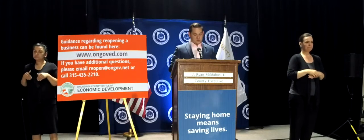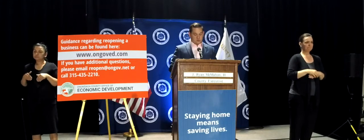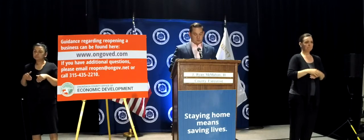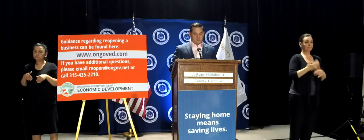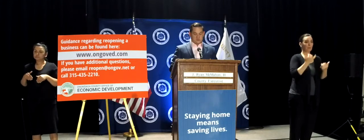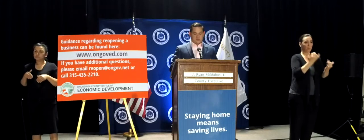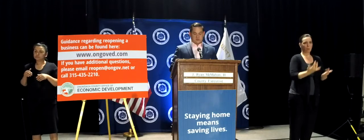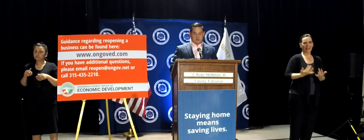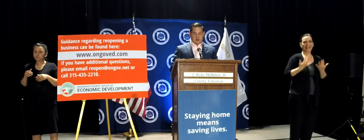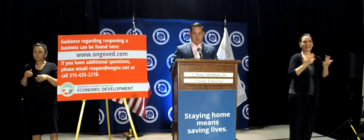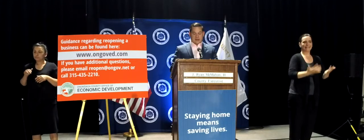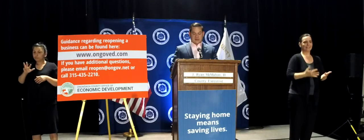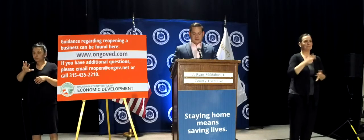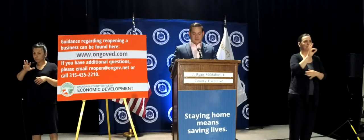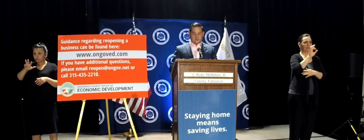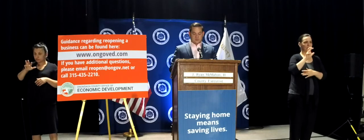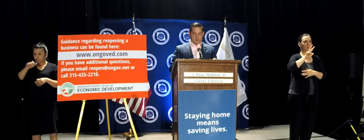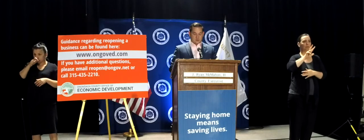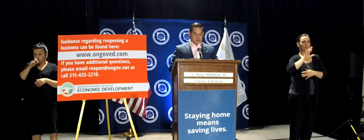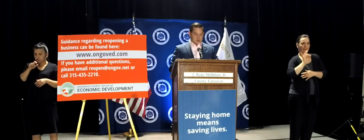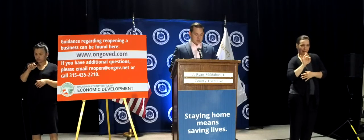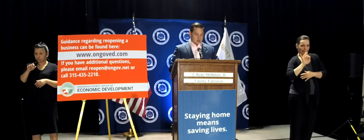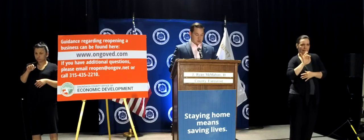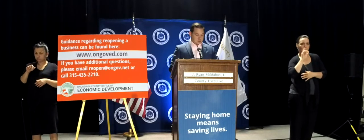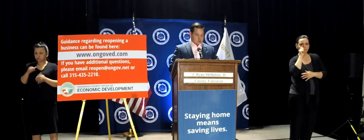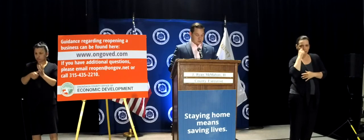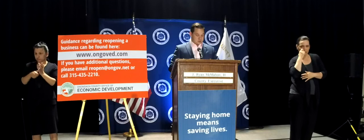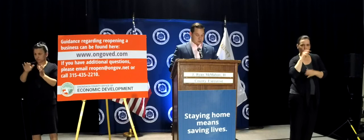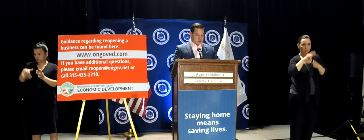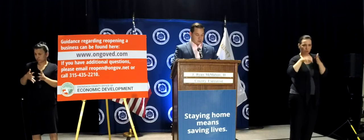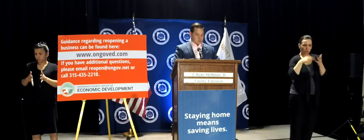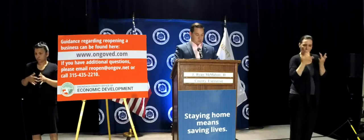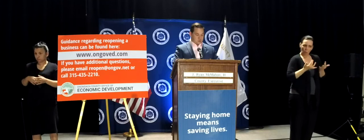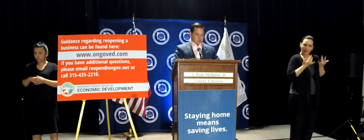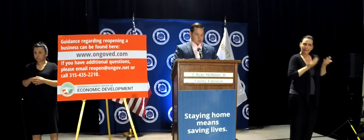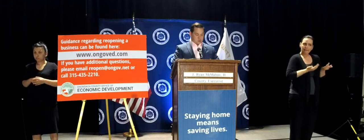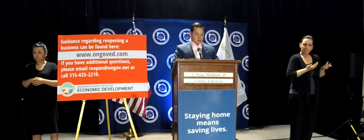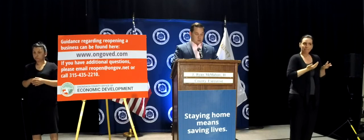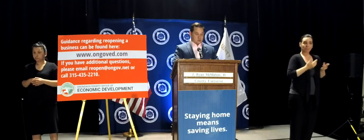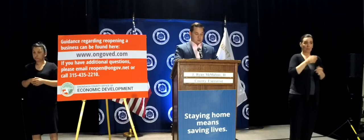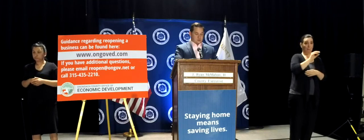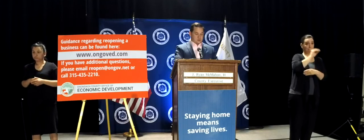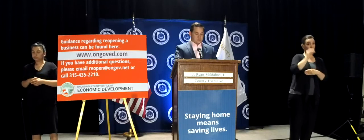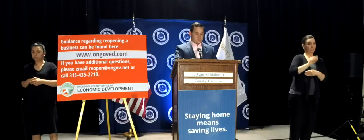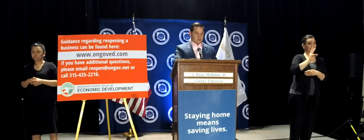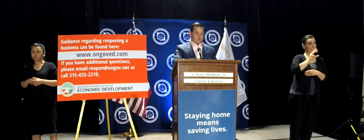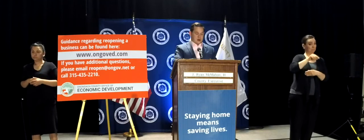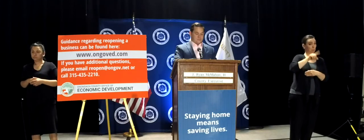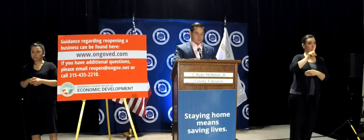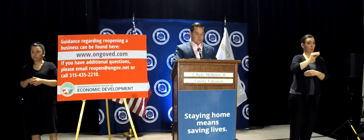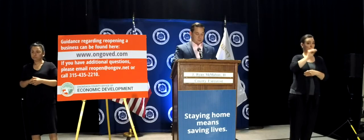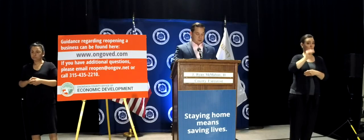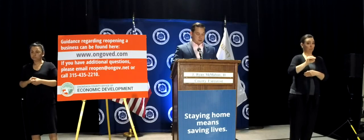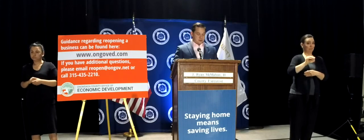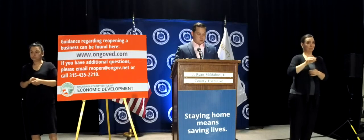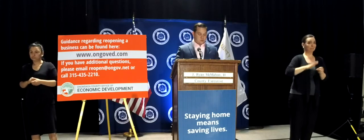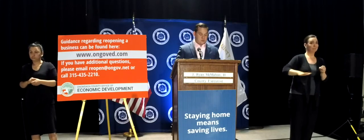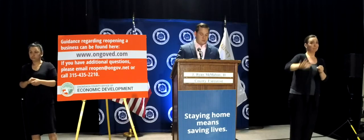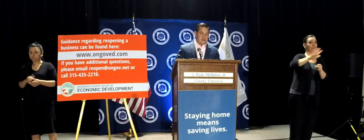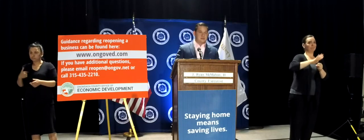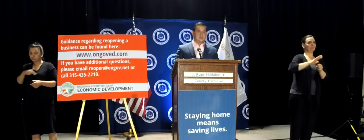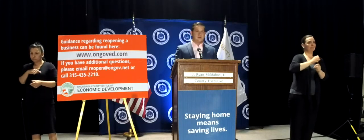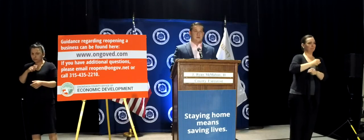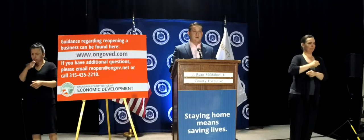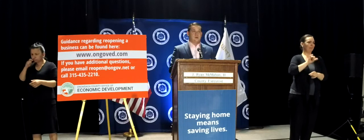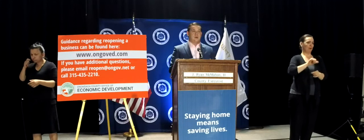6.1% of the results we received are now positive. That number is going to continue to drop as we